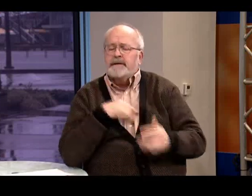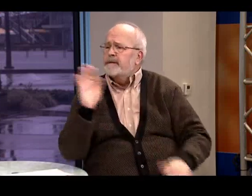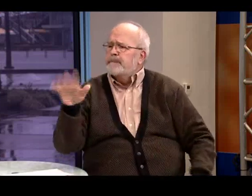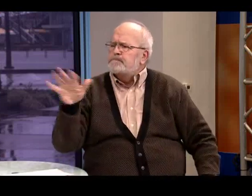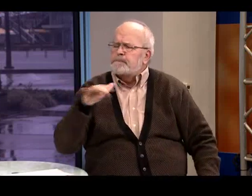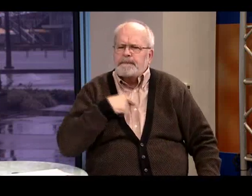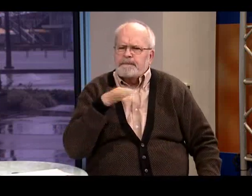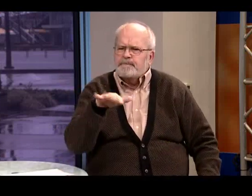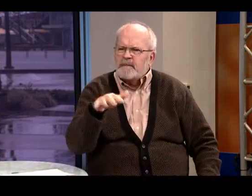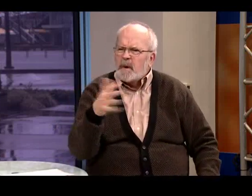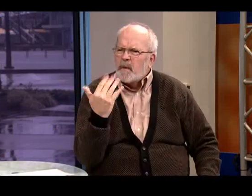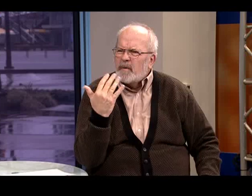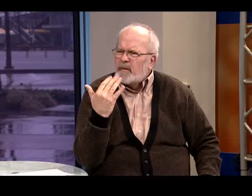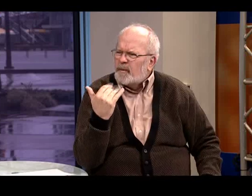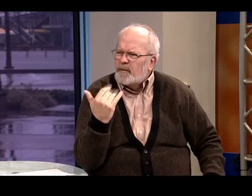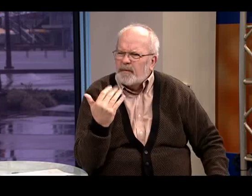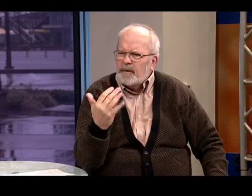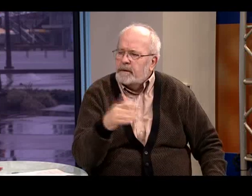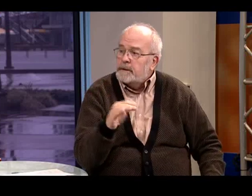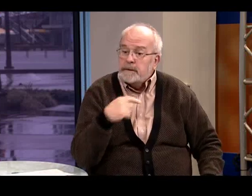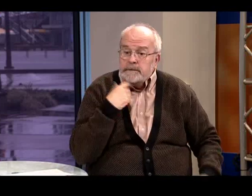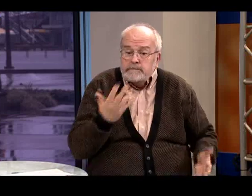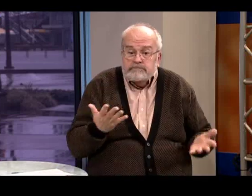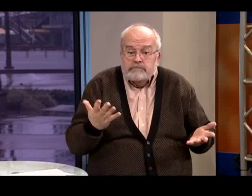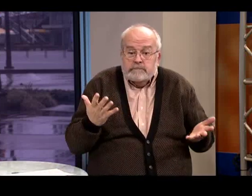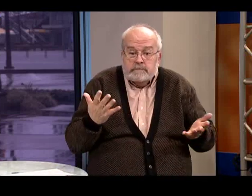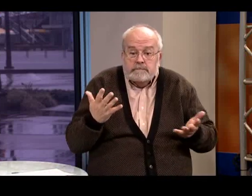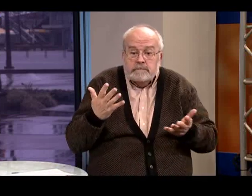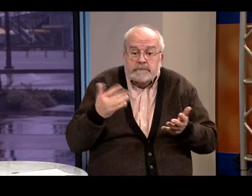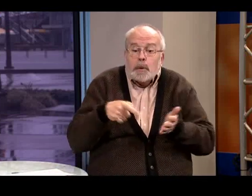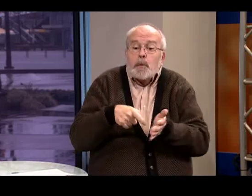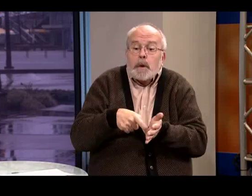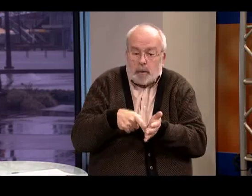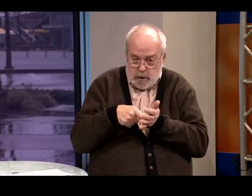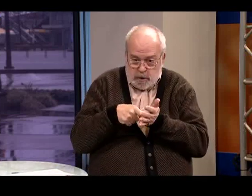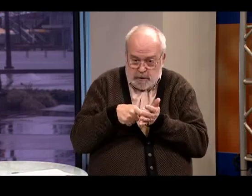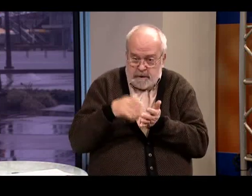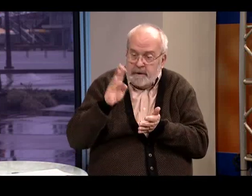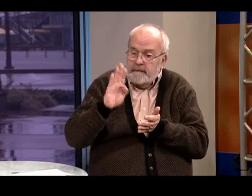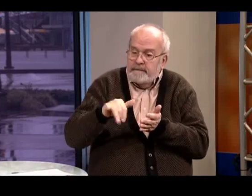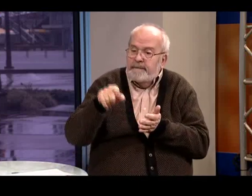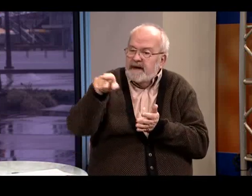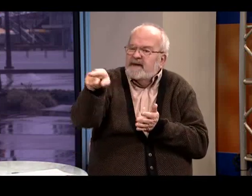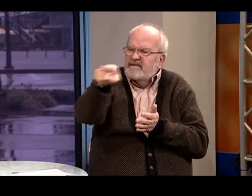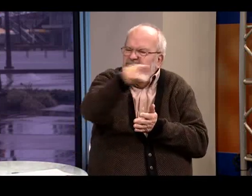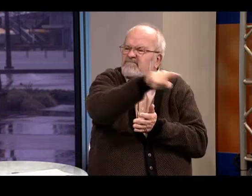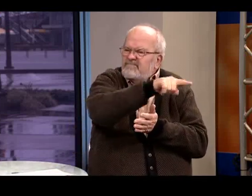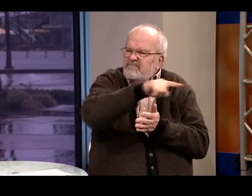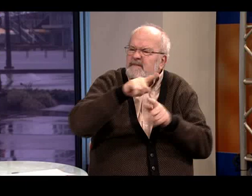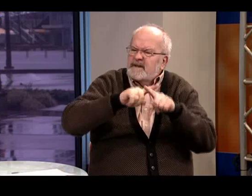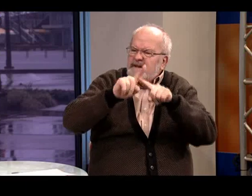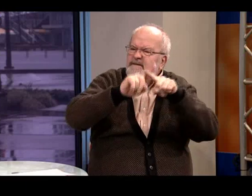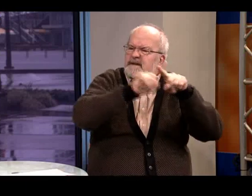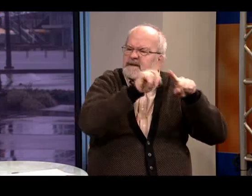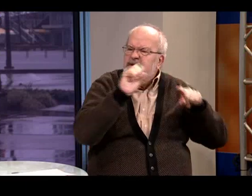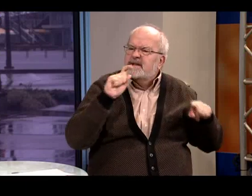teach lip reading. And when I was there, I kept questioning why I had to do this, why I had to take this course. They had told me it was